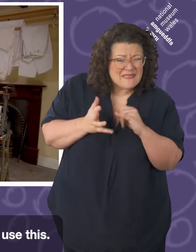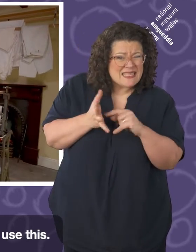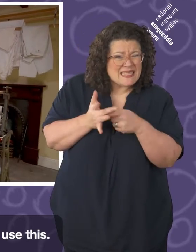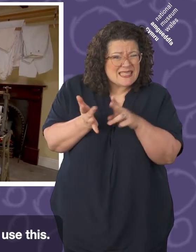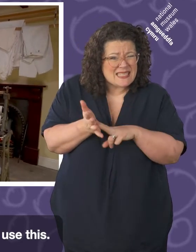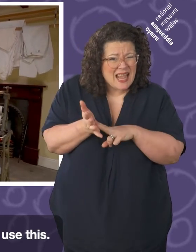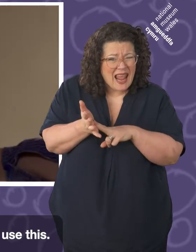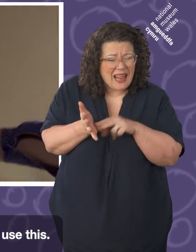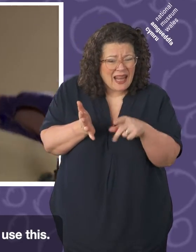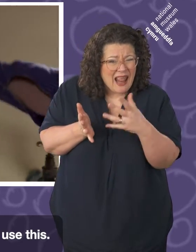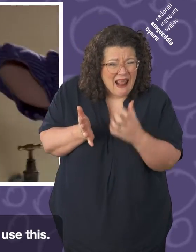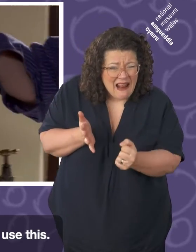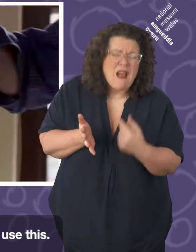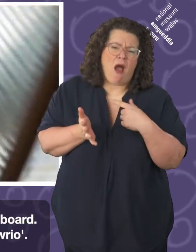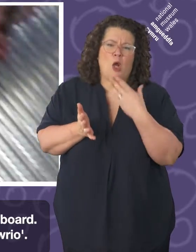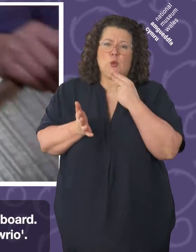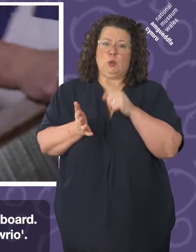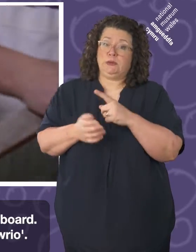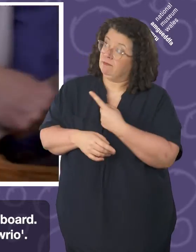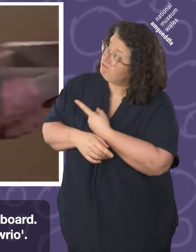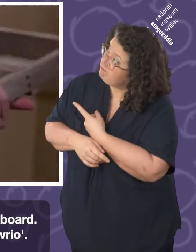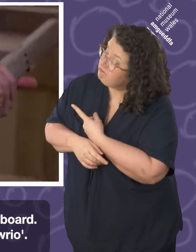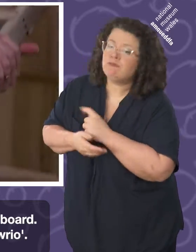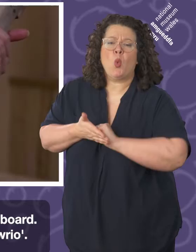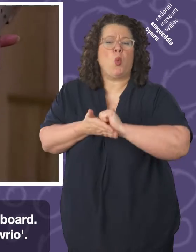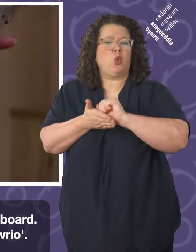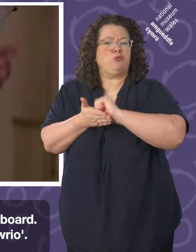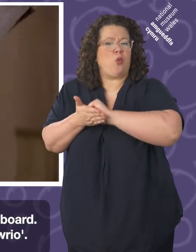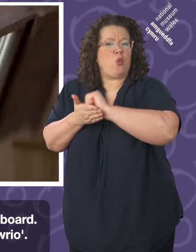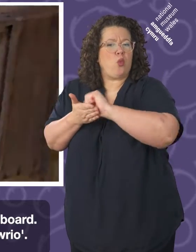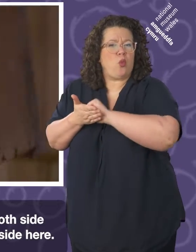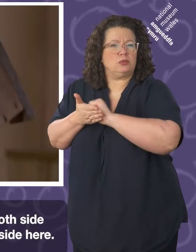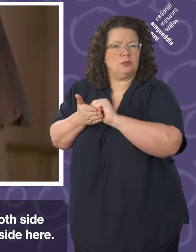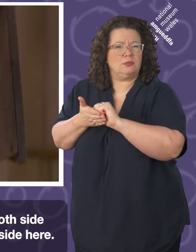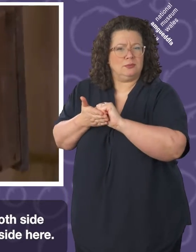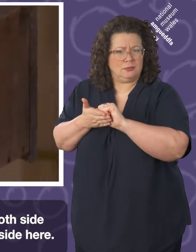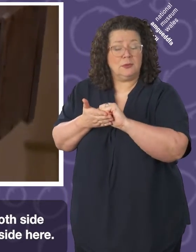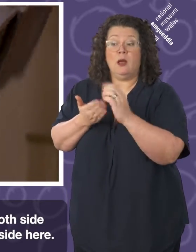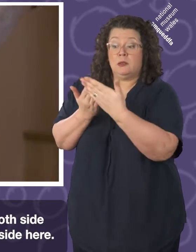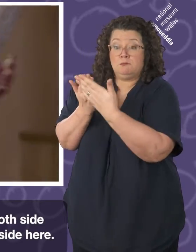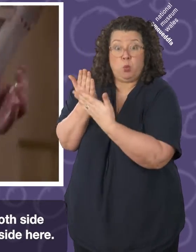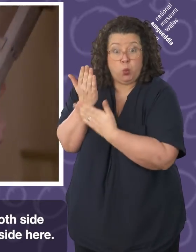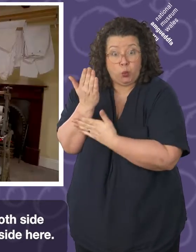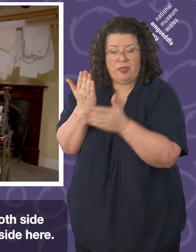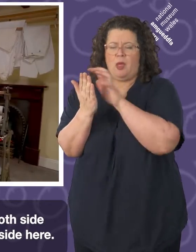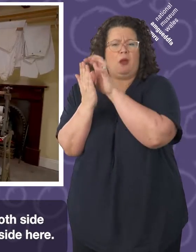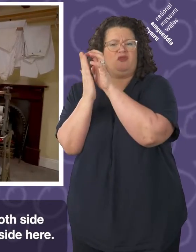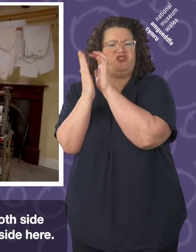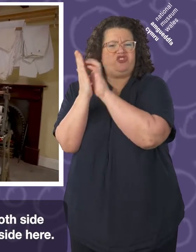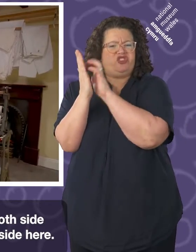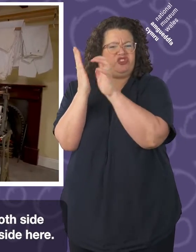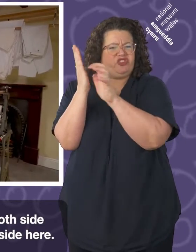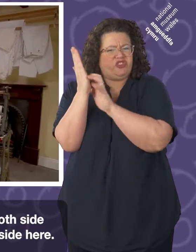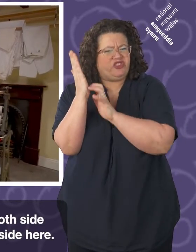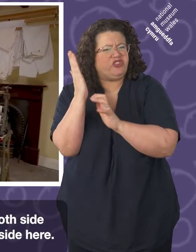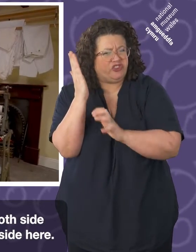use this. This is my washboard, my bwrdd sgwrio, and it has a smooth side, and